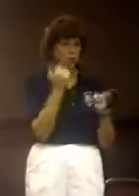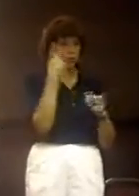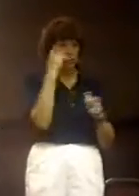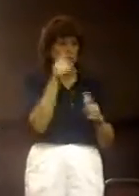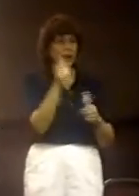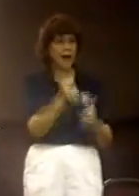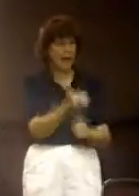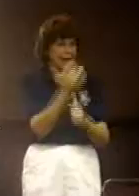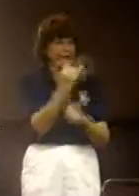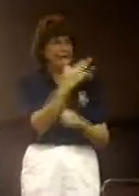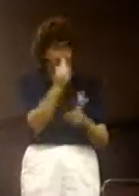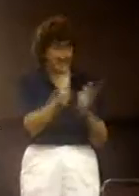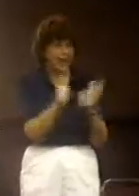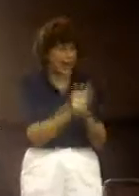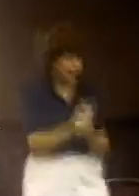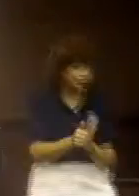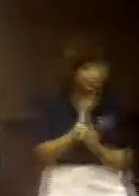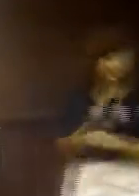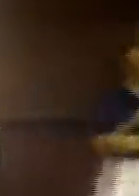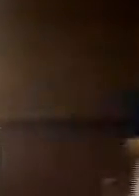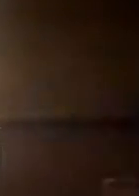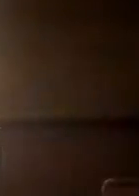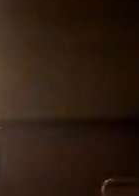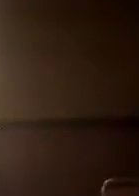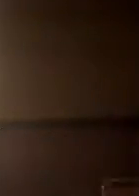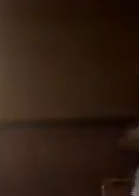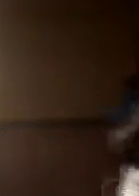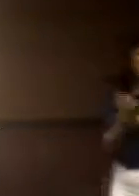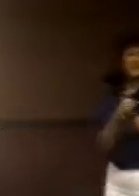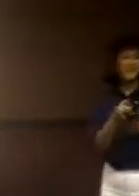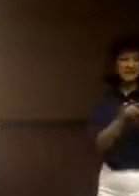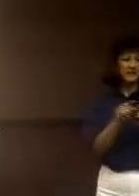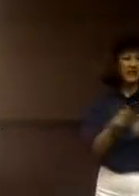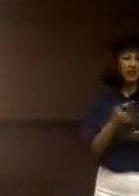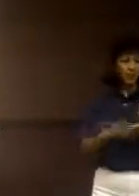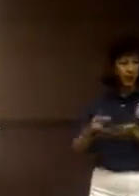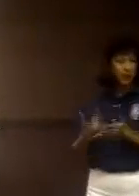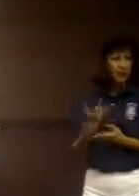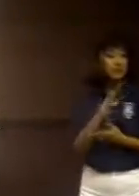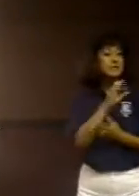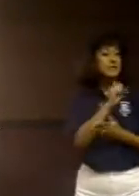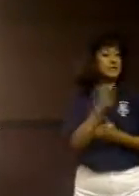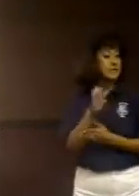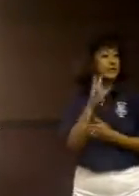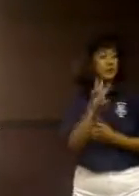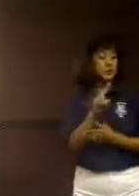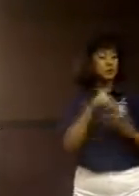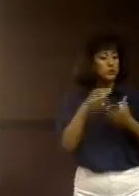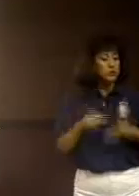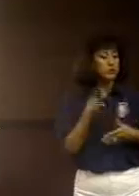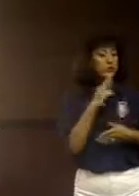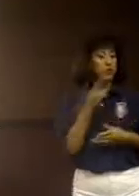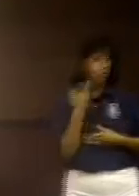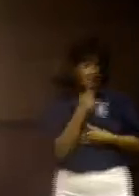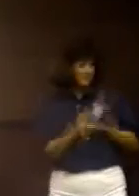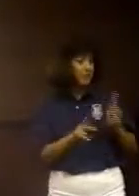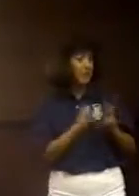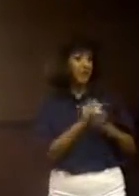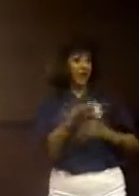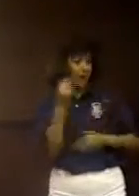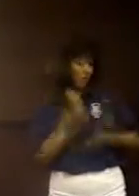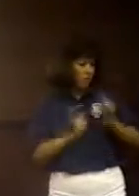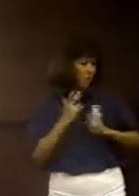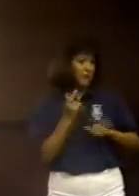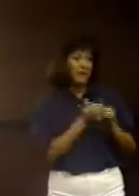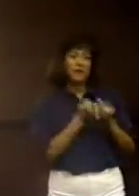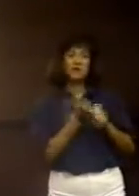aided and age. And you see basically the same pattern. The C2 students were the people that